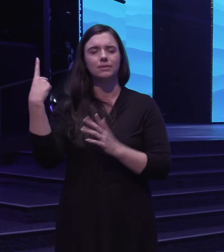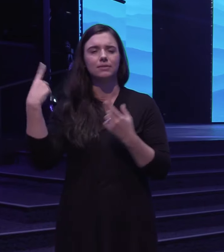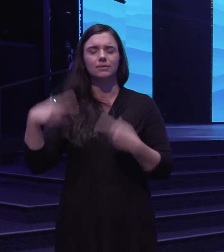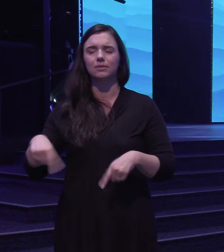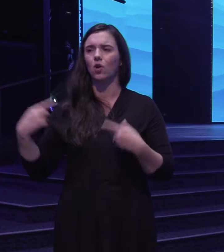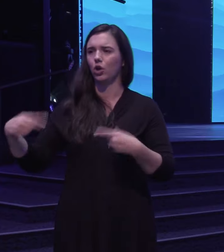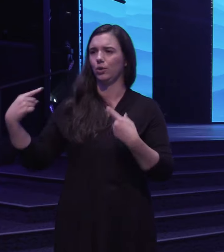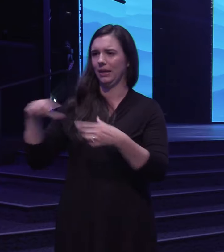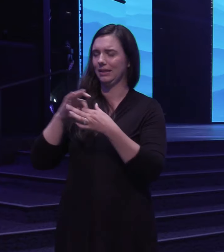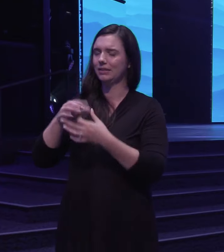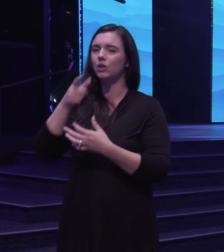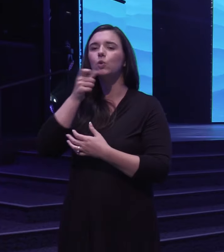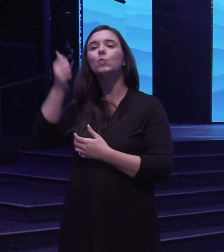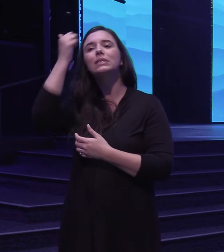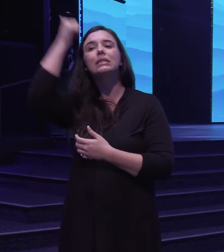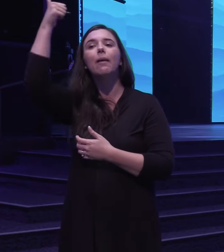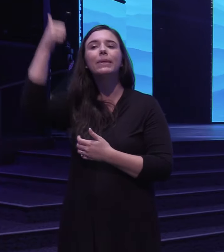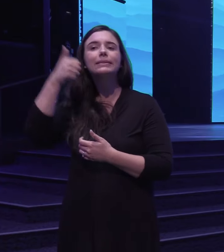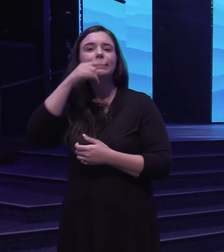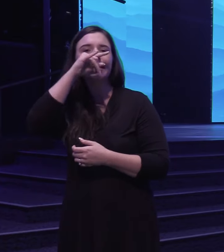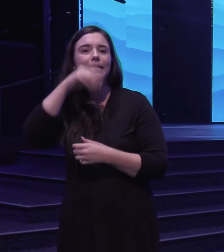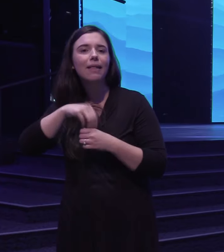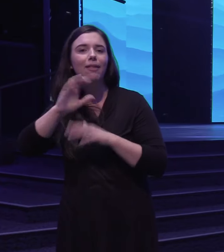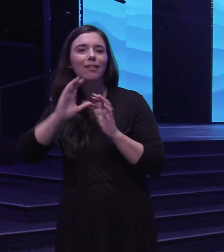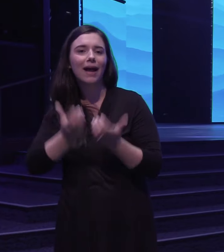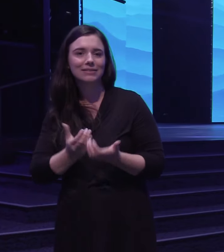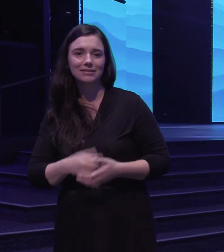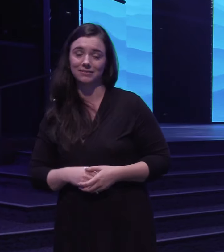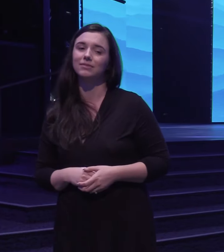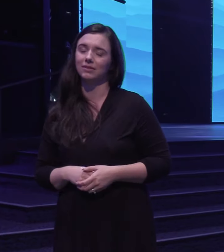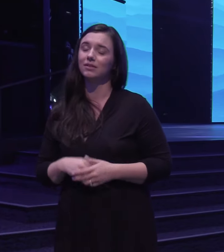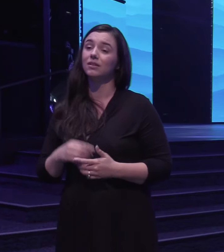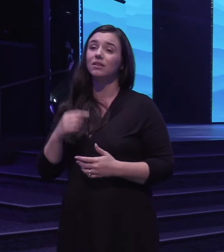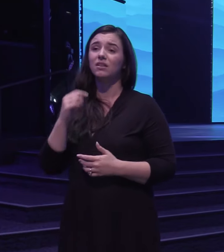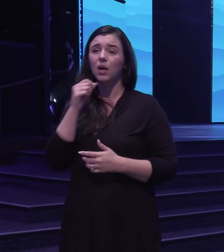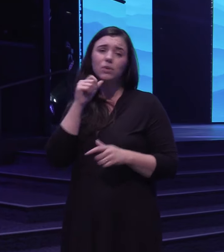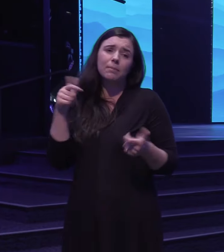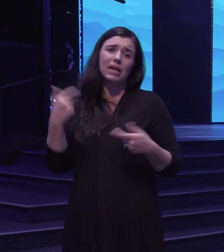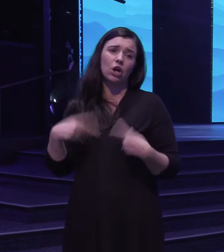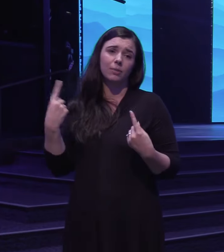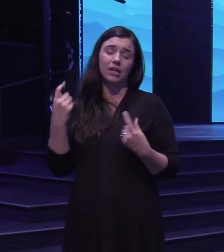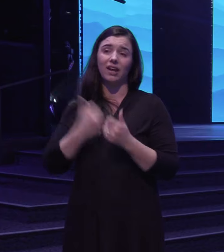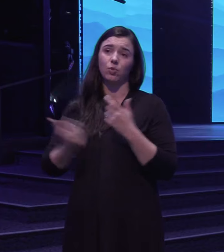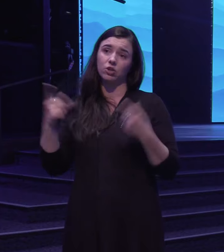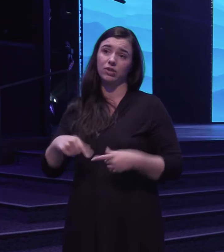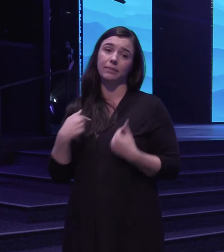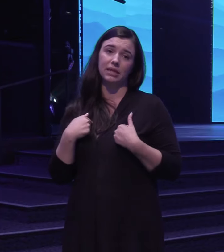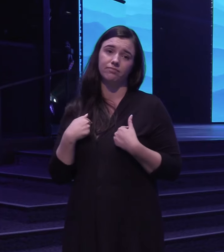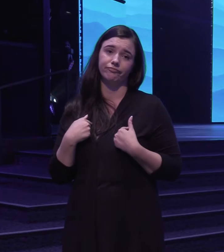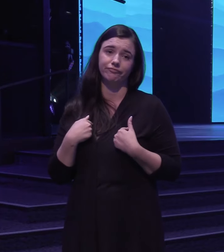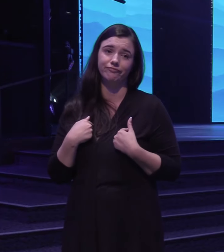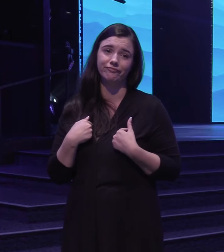an argument about who was the dumbest kid in the class. And it wasn't a big argument because everybody agreed it